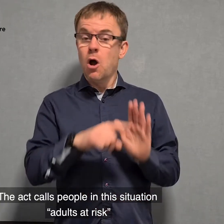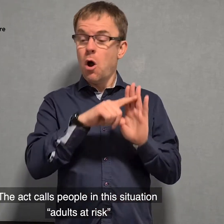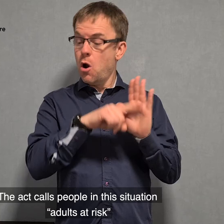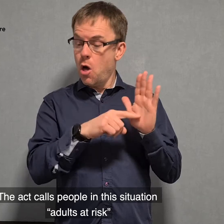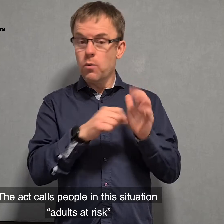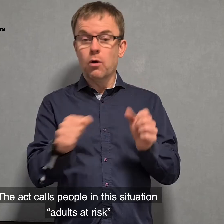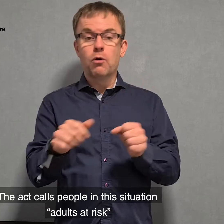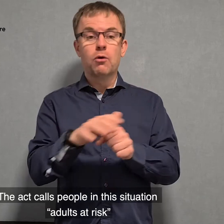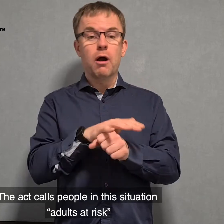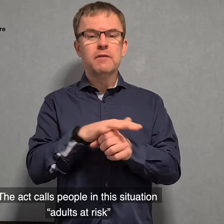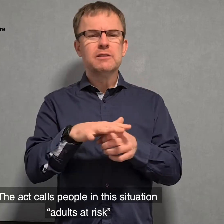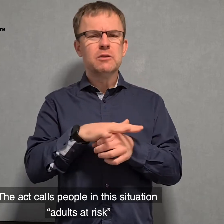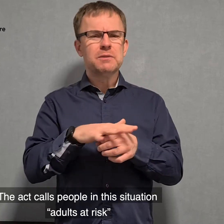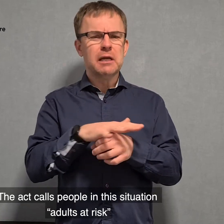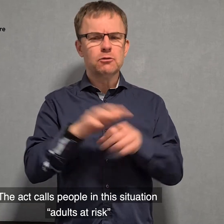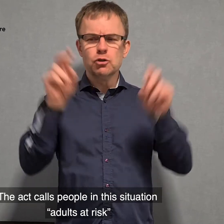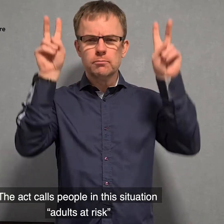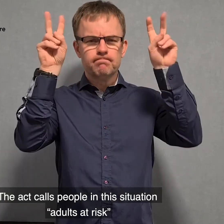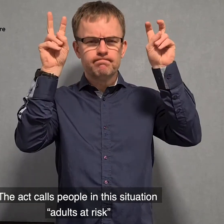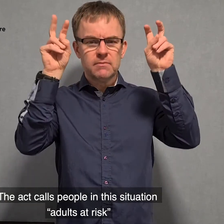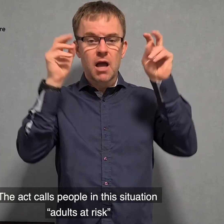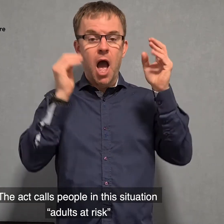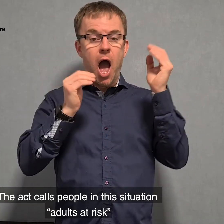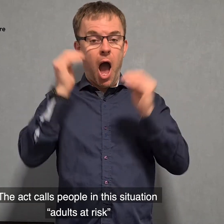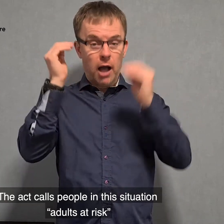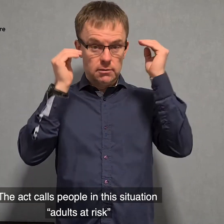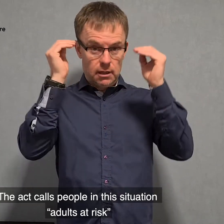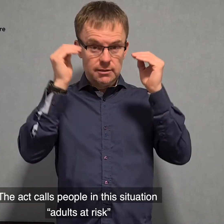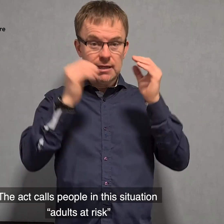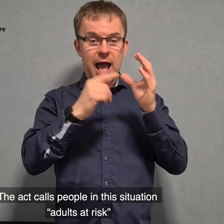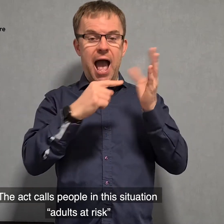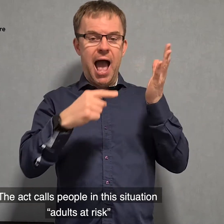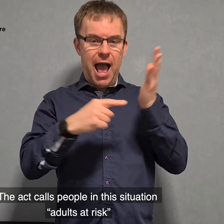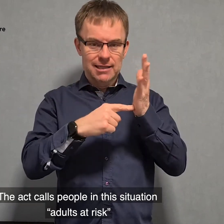The Act calls people in this situation adults at risk.